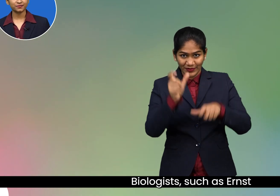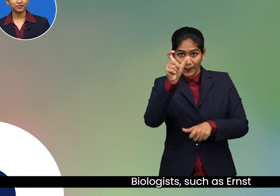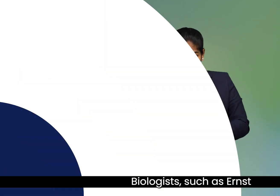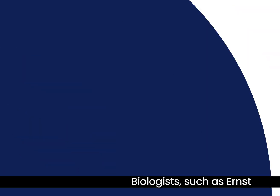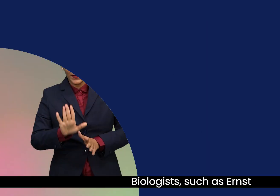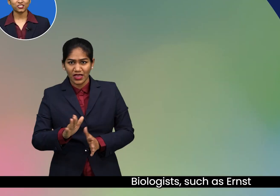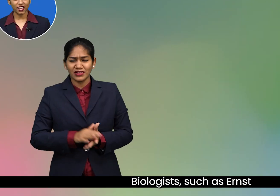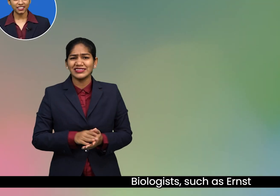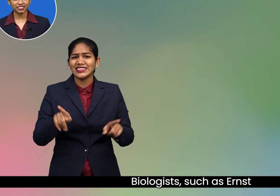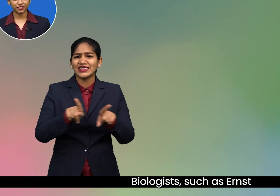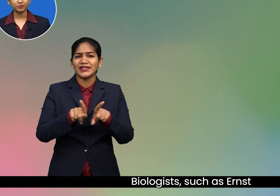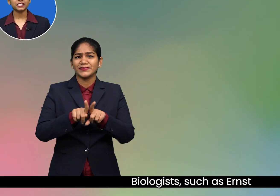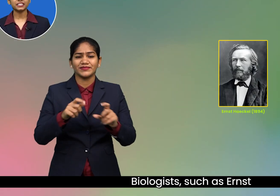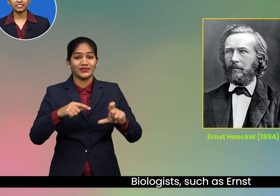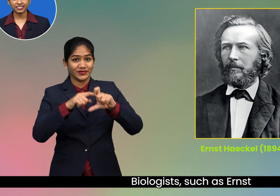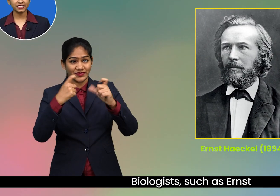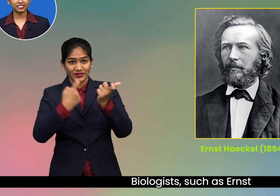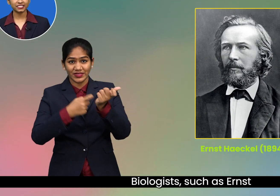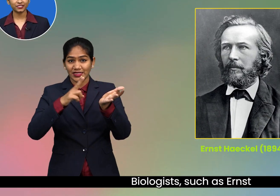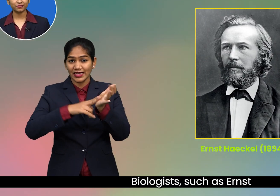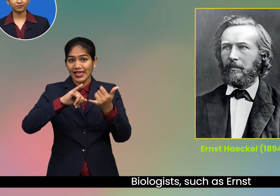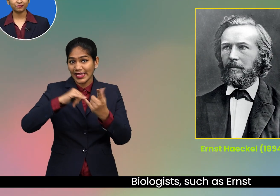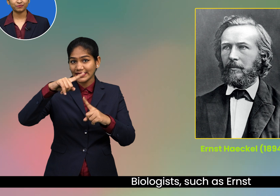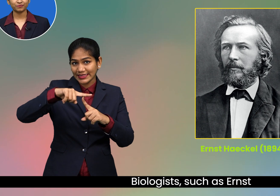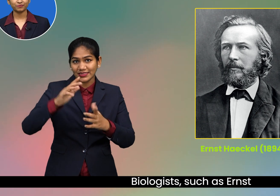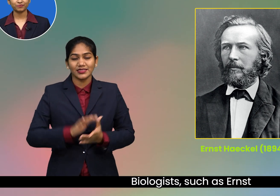biologists such as Ernest